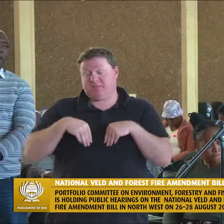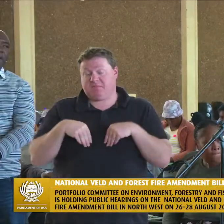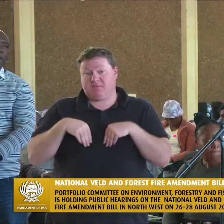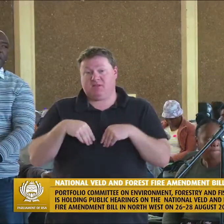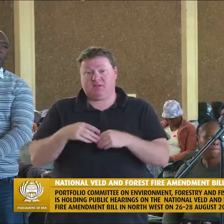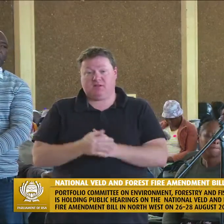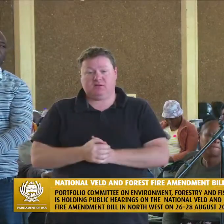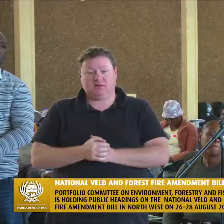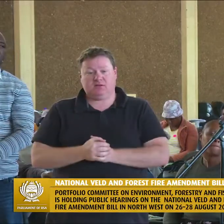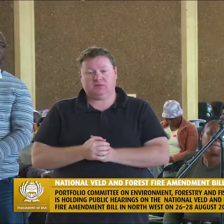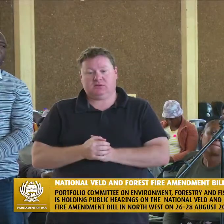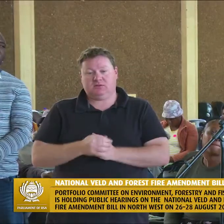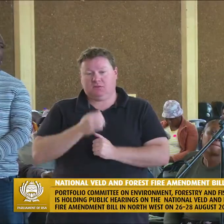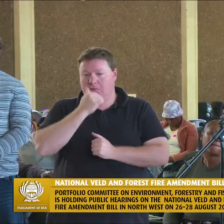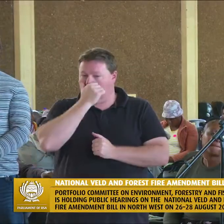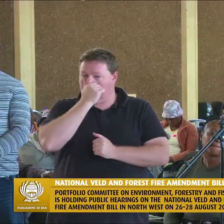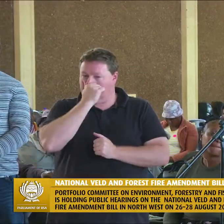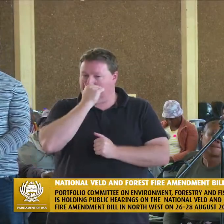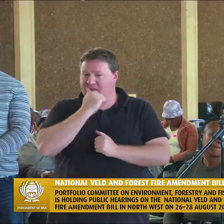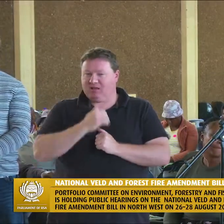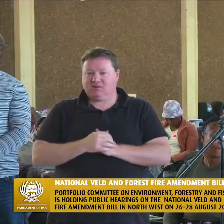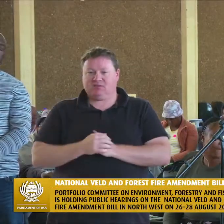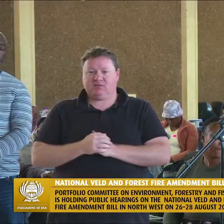we've got enough resources